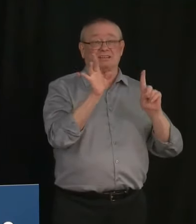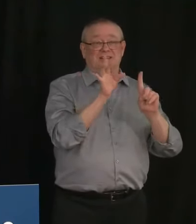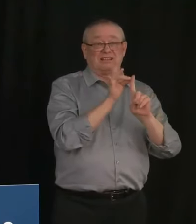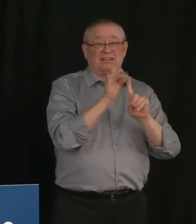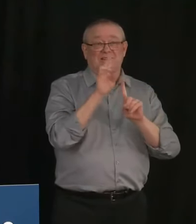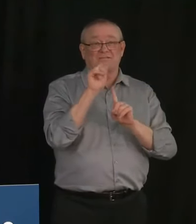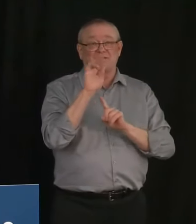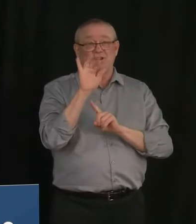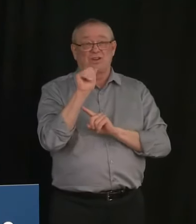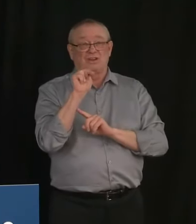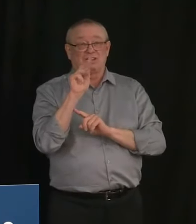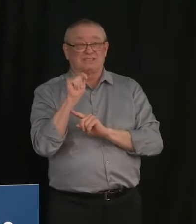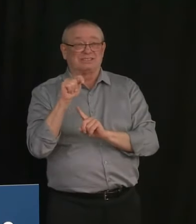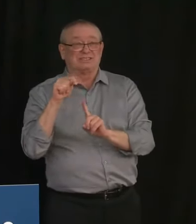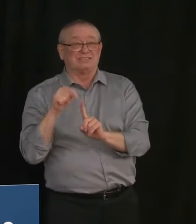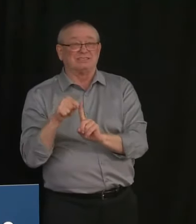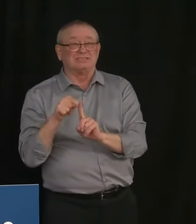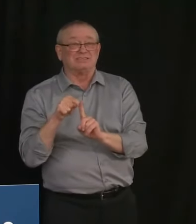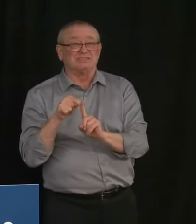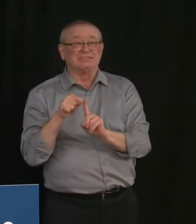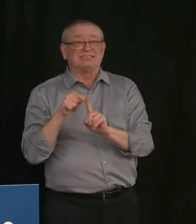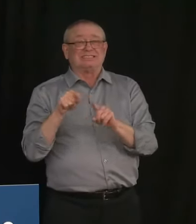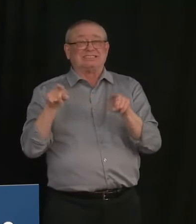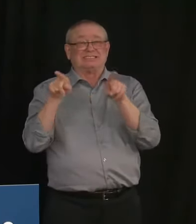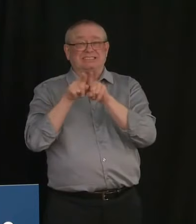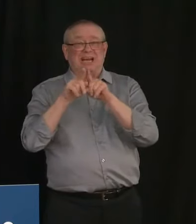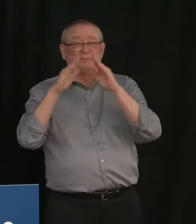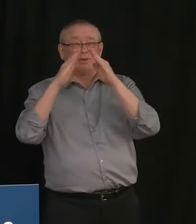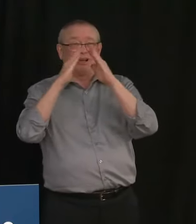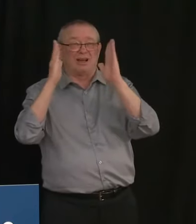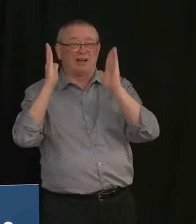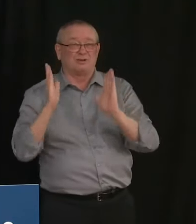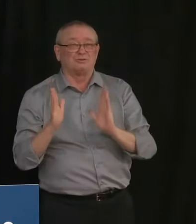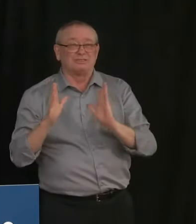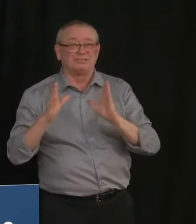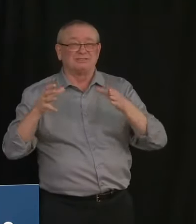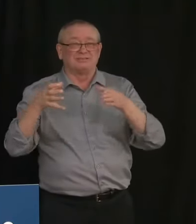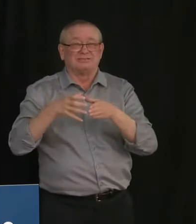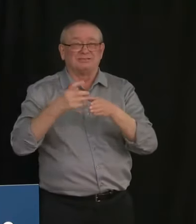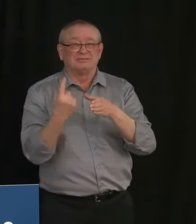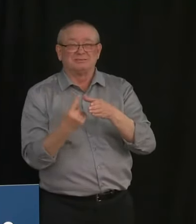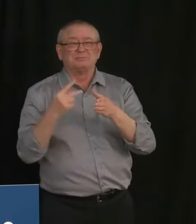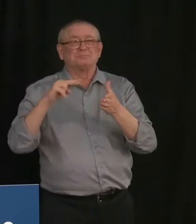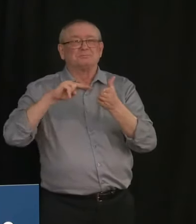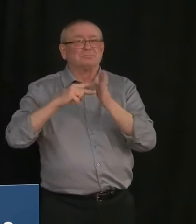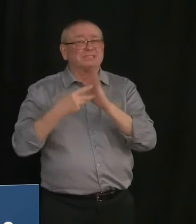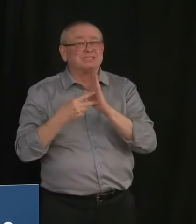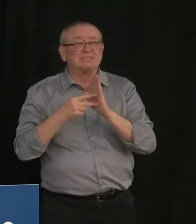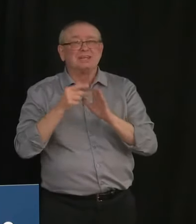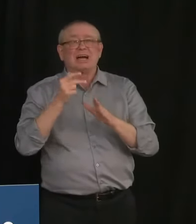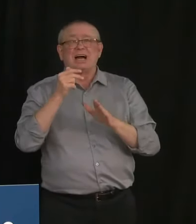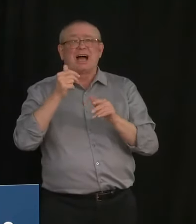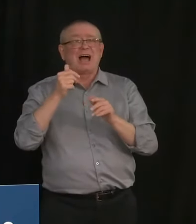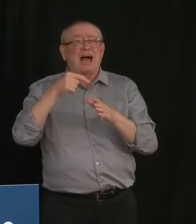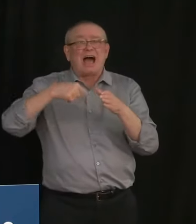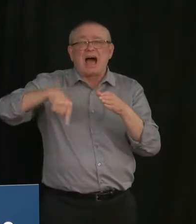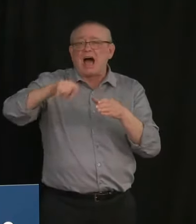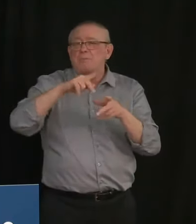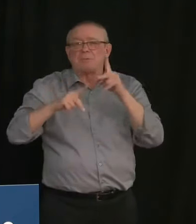they are considered infectious, household contacts are considered to be exposed each day that they share